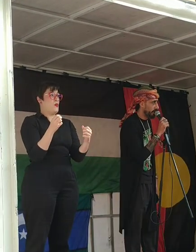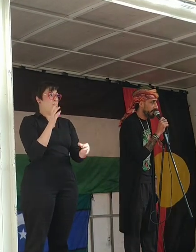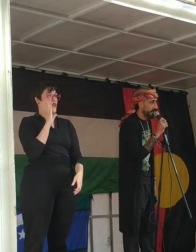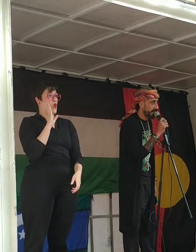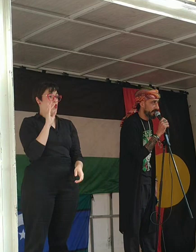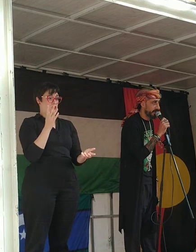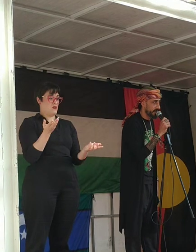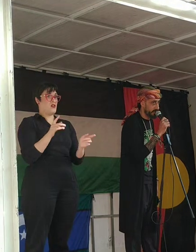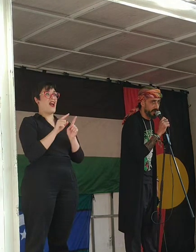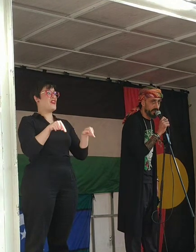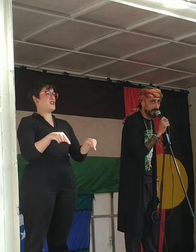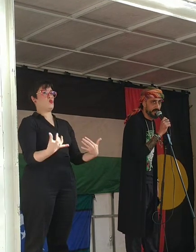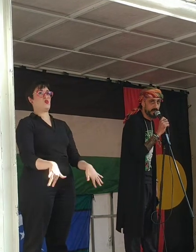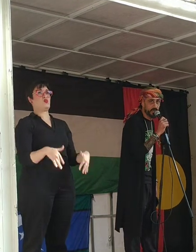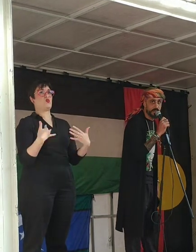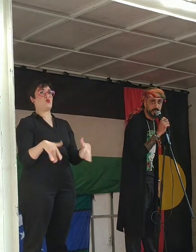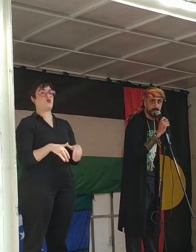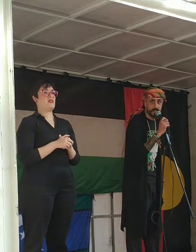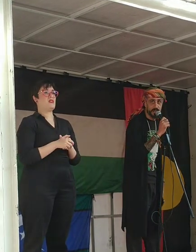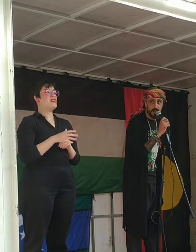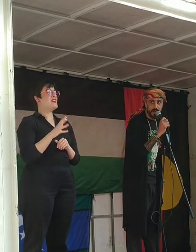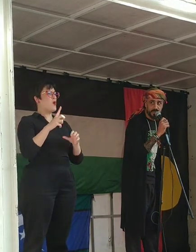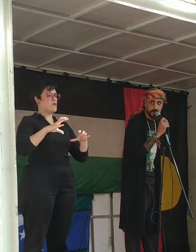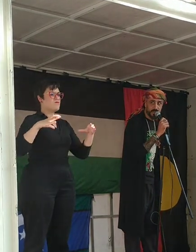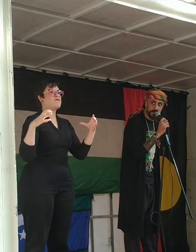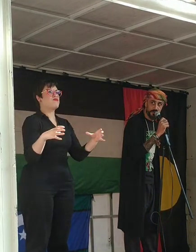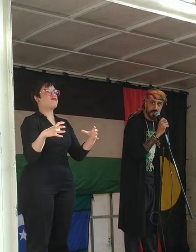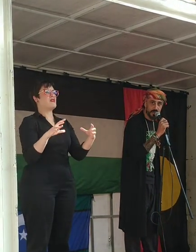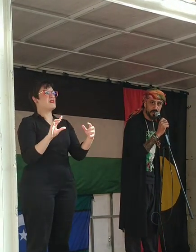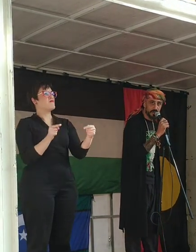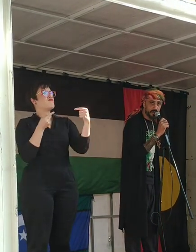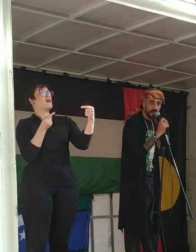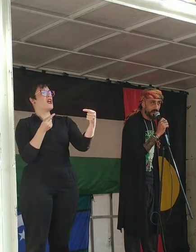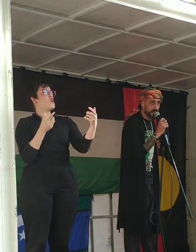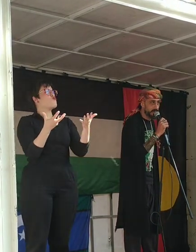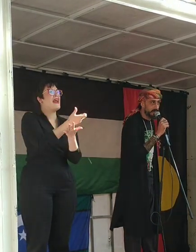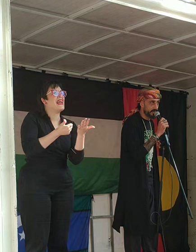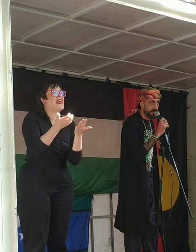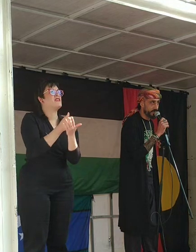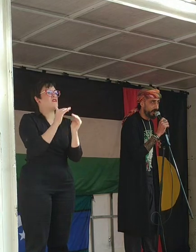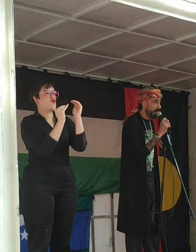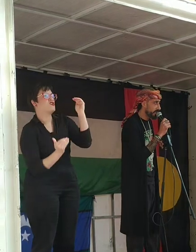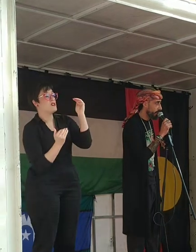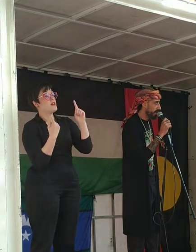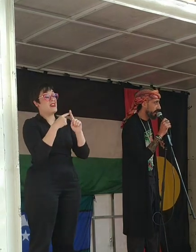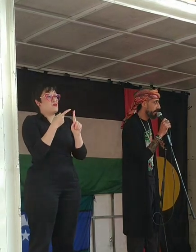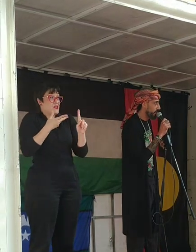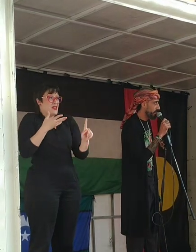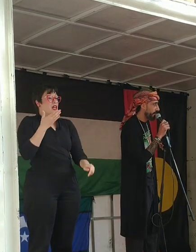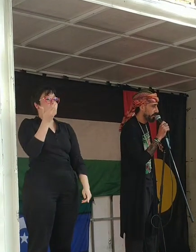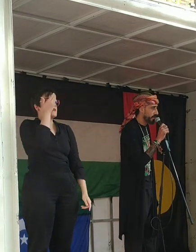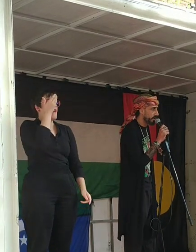And this unity is against greed, against injustice, and specifically against Zionism. So I'm